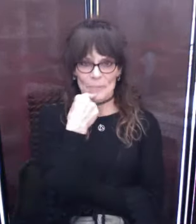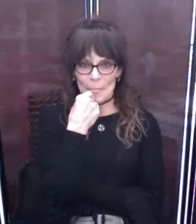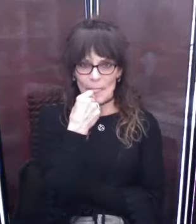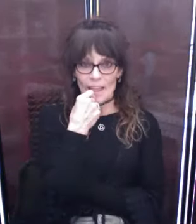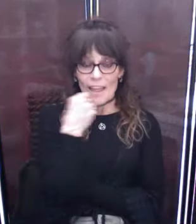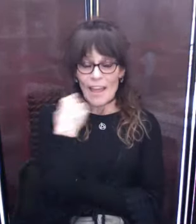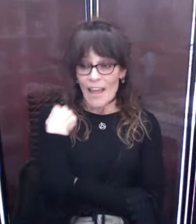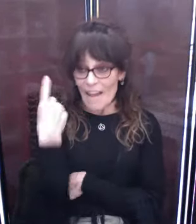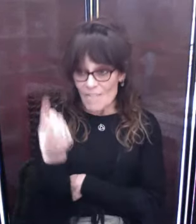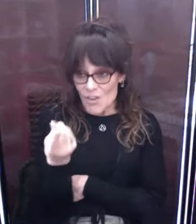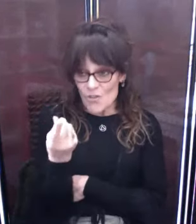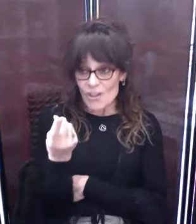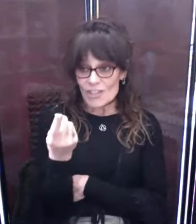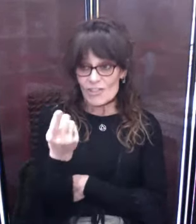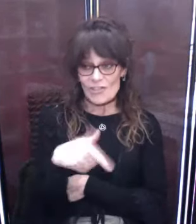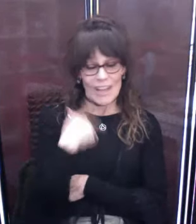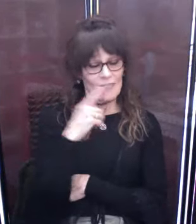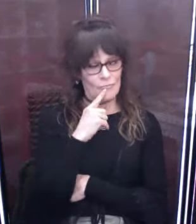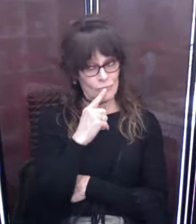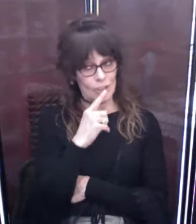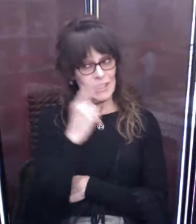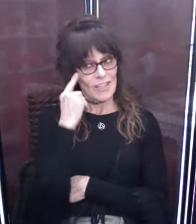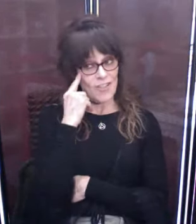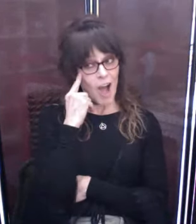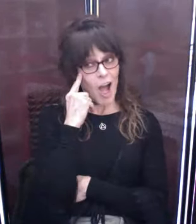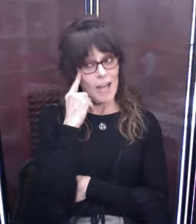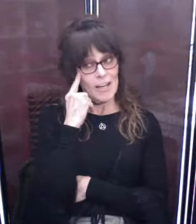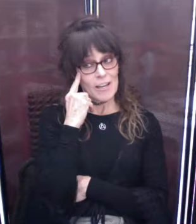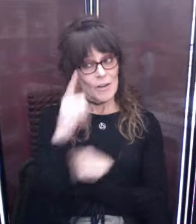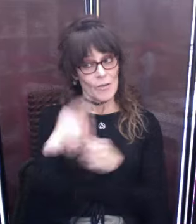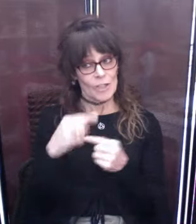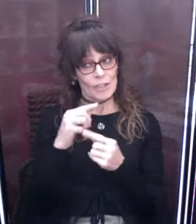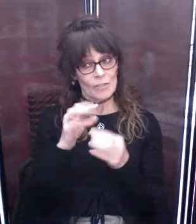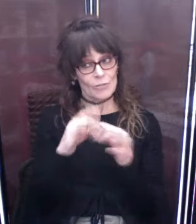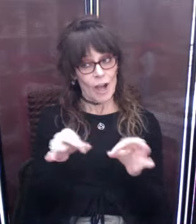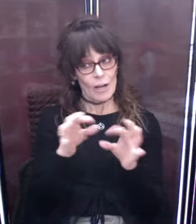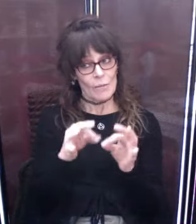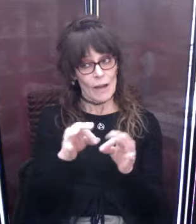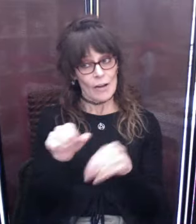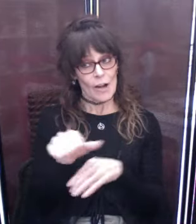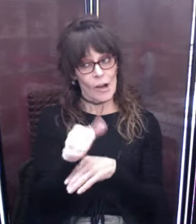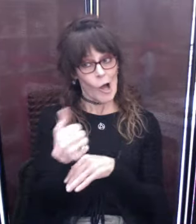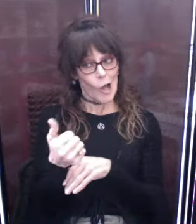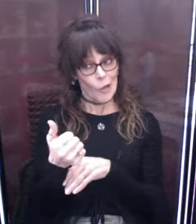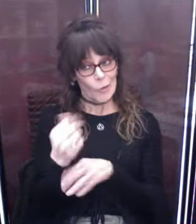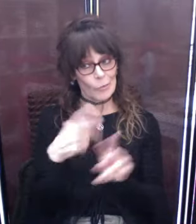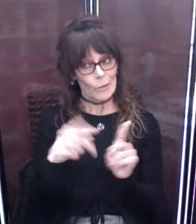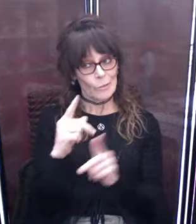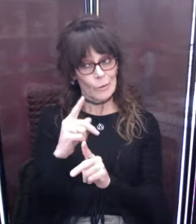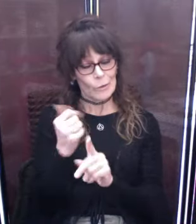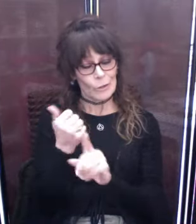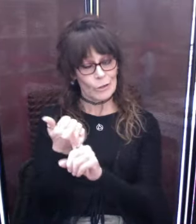in your life really thought that when you talk about other people, you're talking about yourself? I mean, isn't that what others